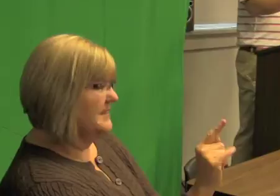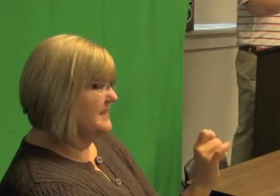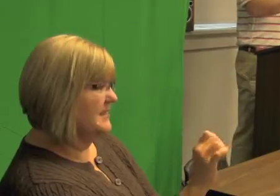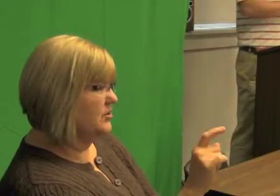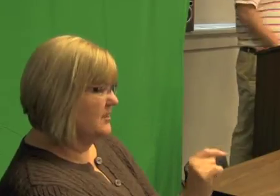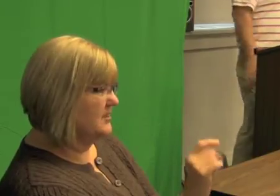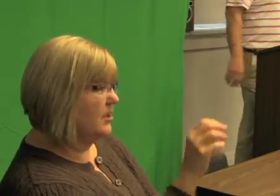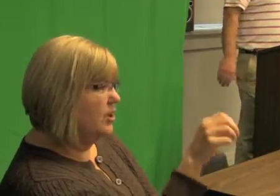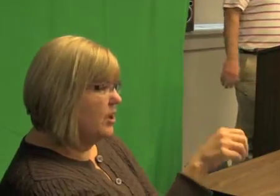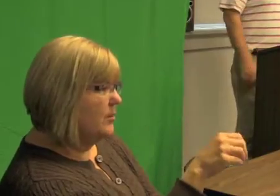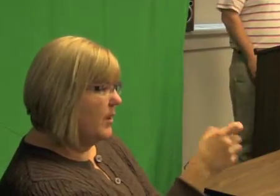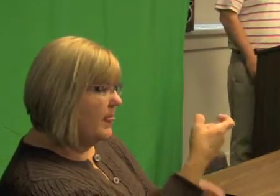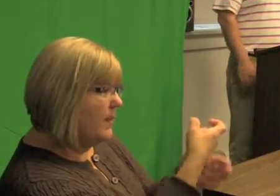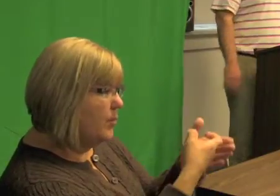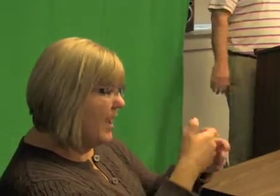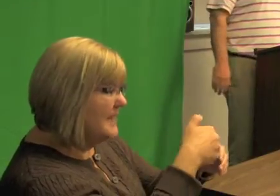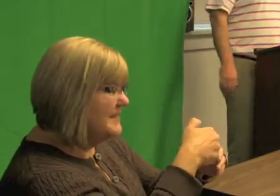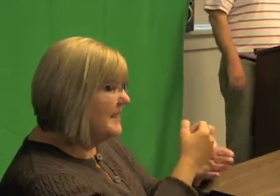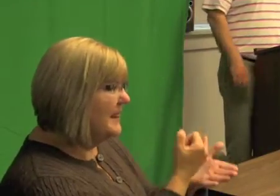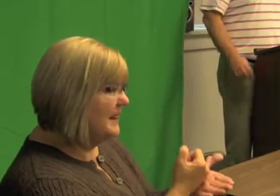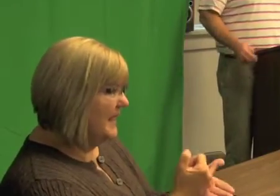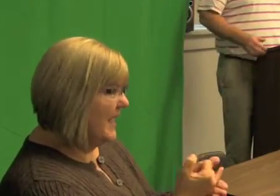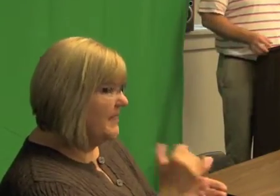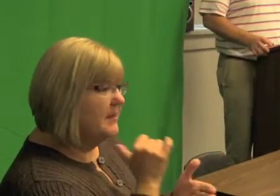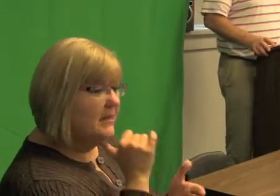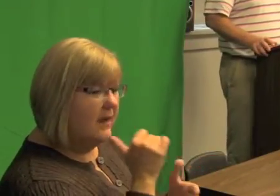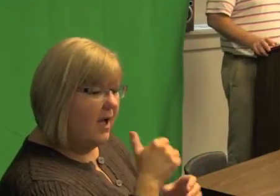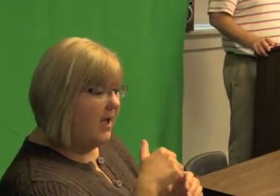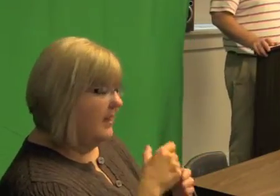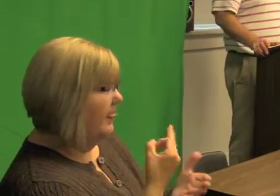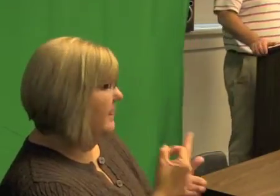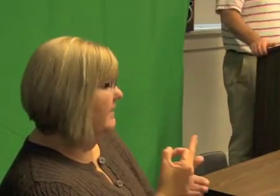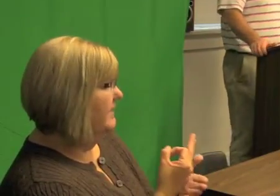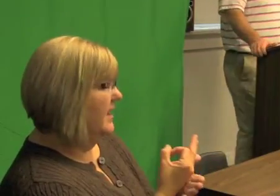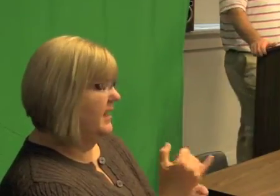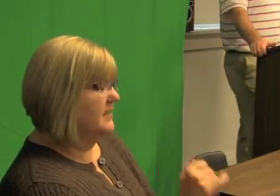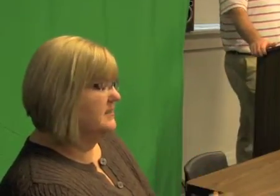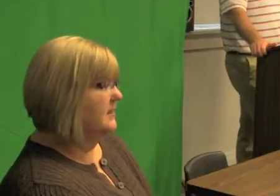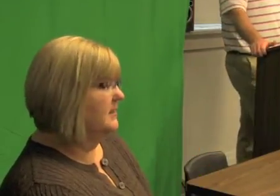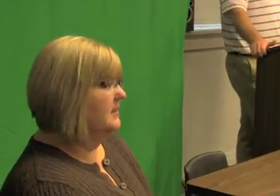they're going to put the price of the financing in the item, not in the financing.